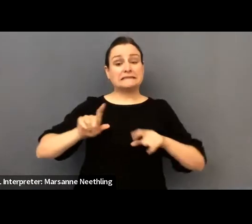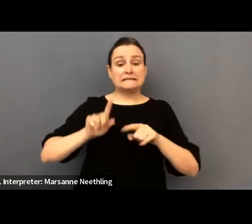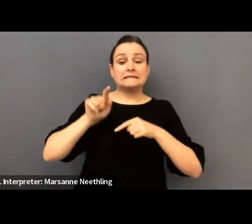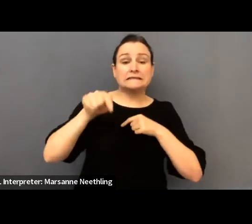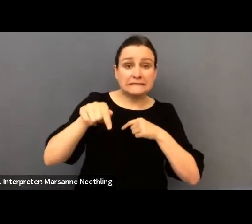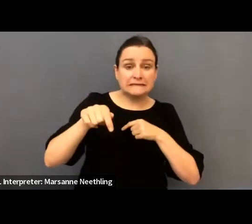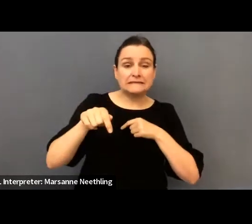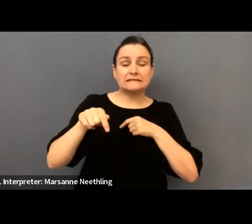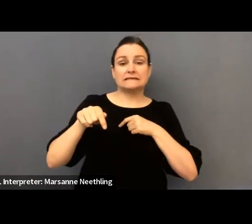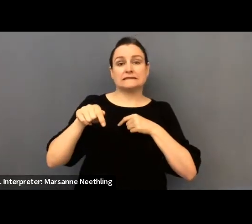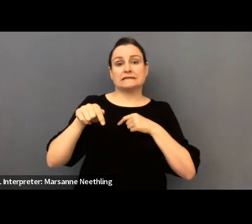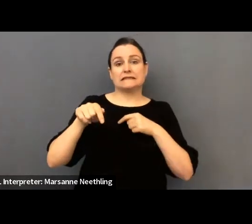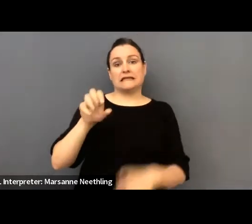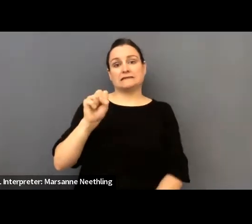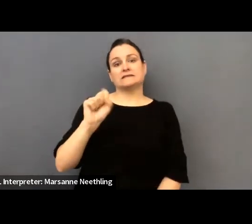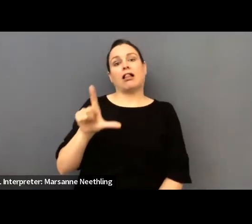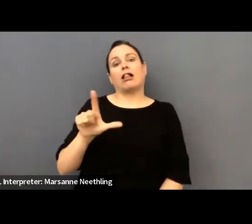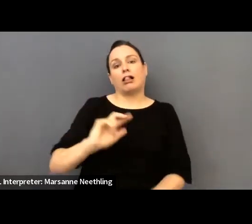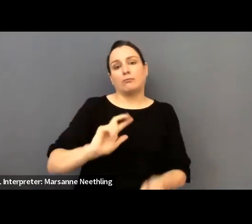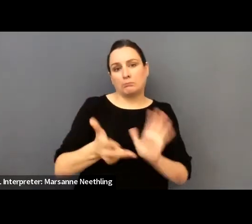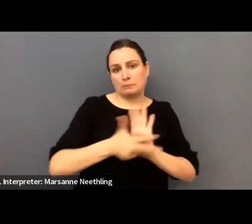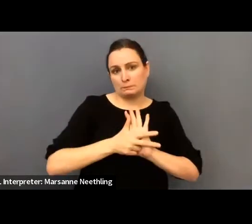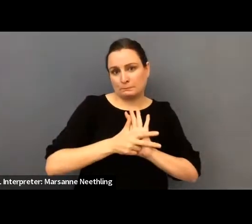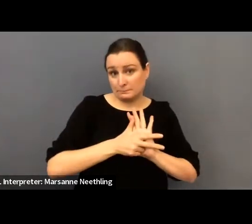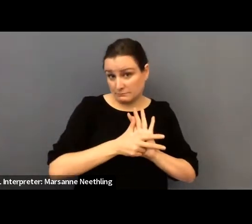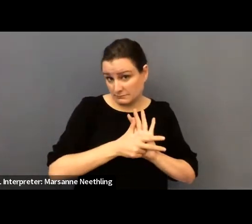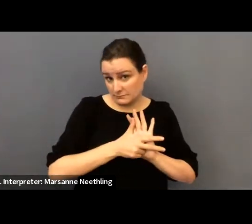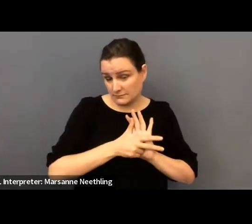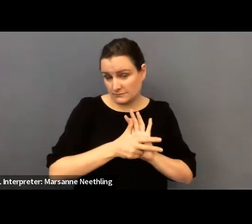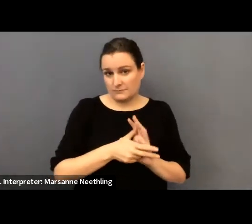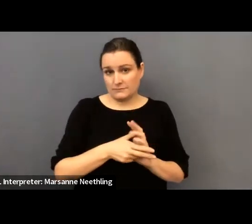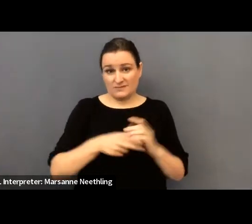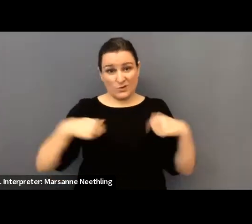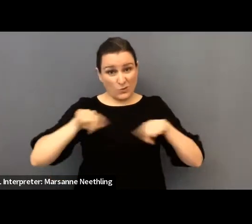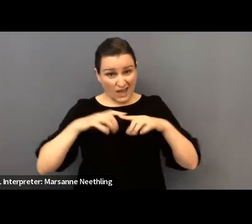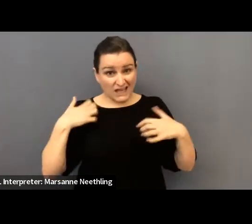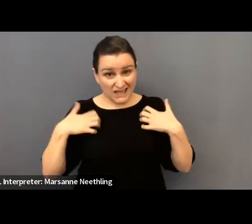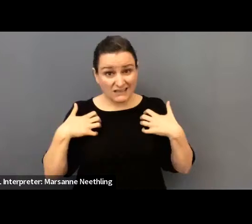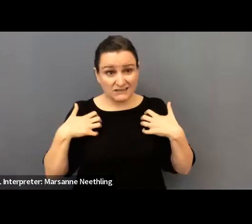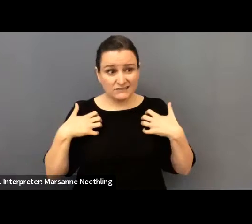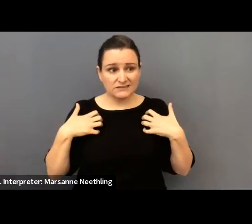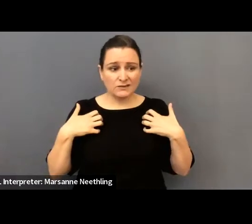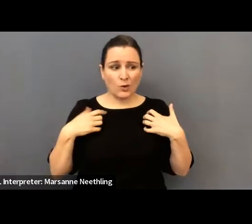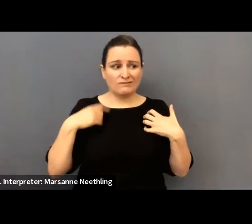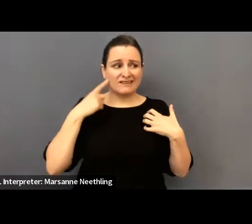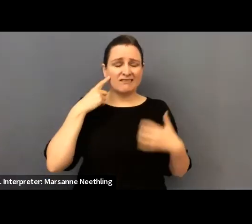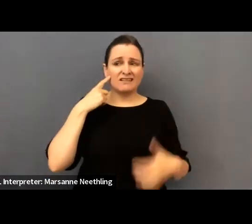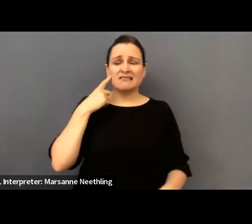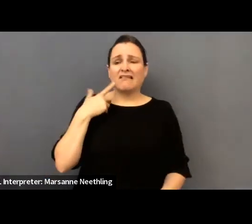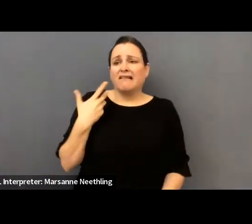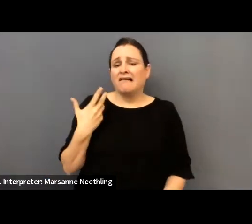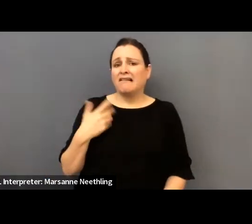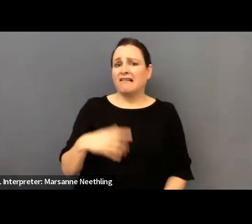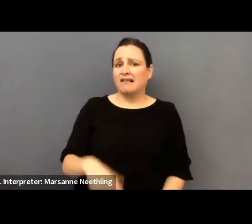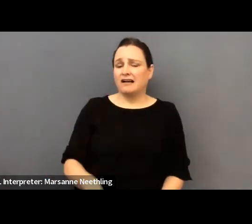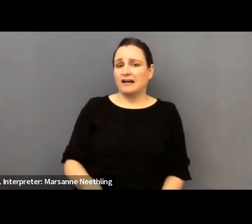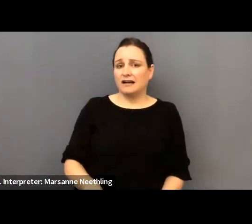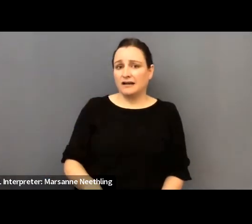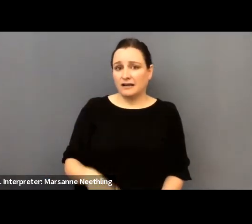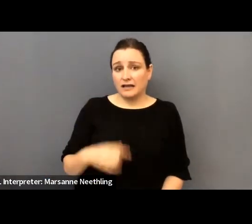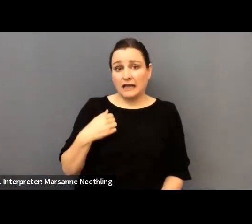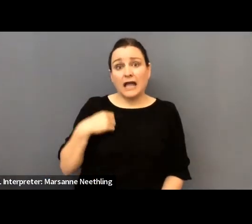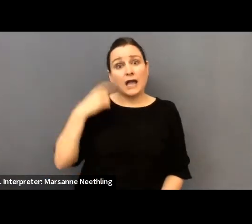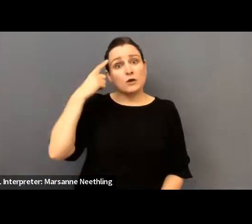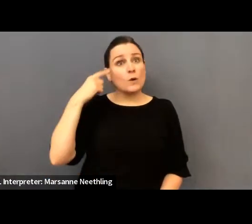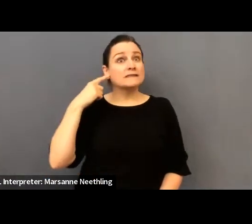for the promulgation of the legislation that will make South African Sign Language our 12th language. As exciting as that sounds,